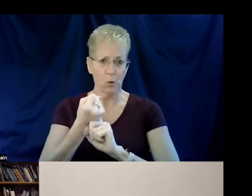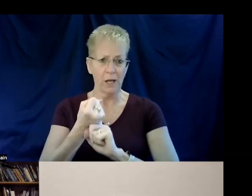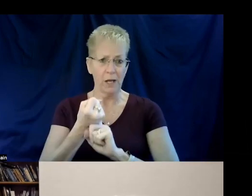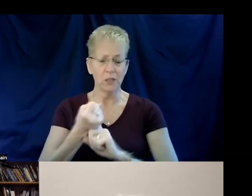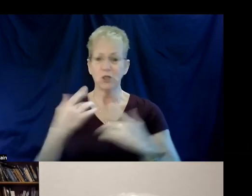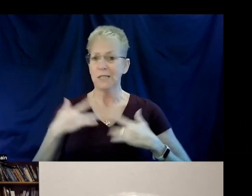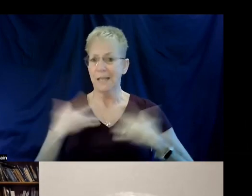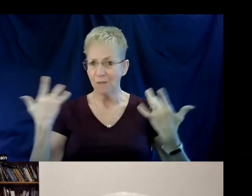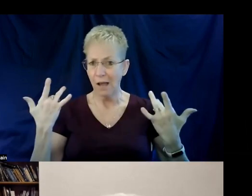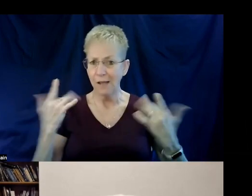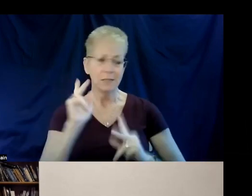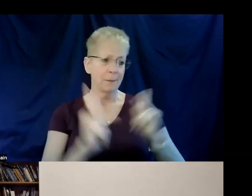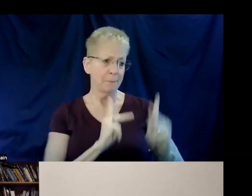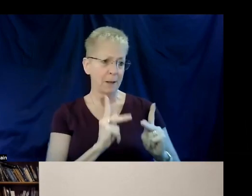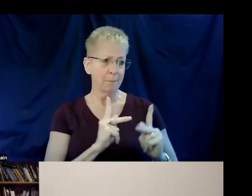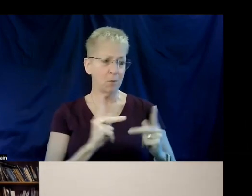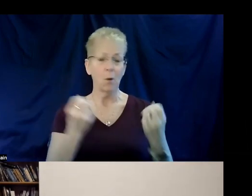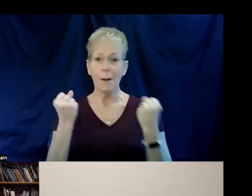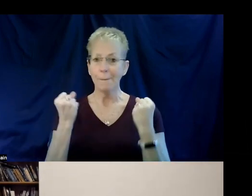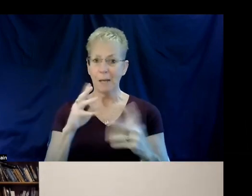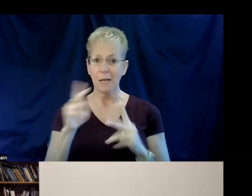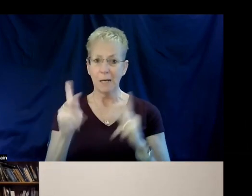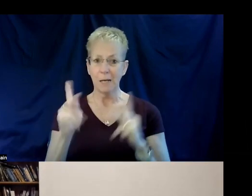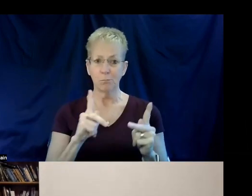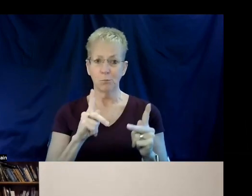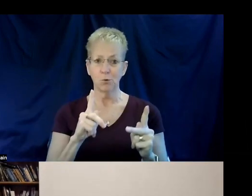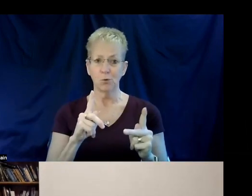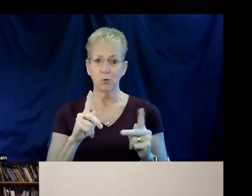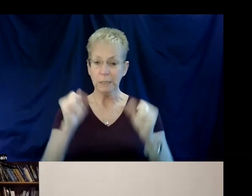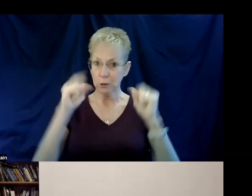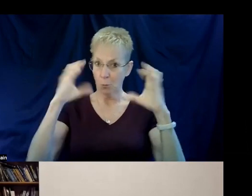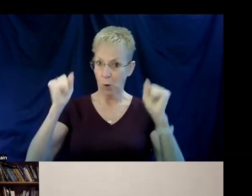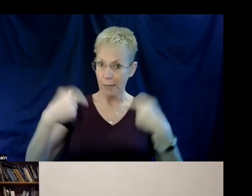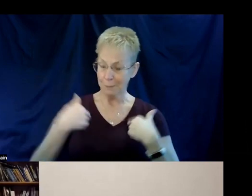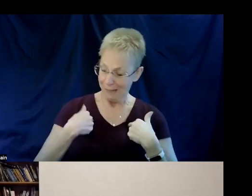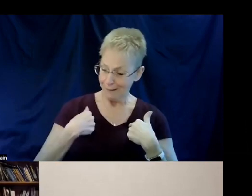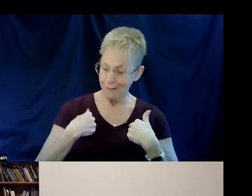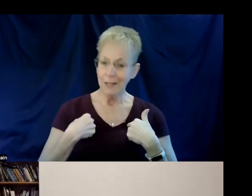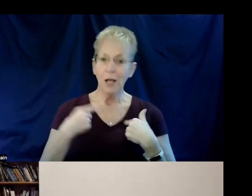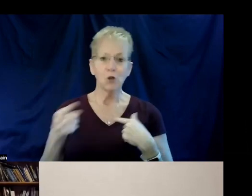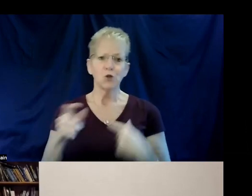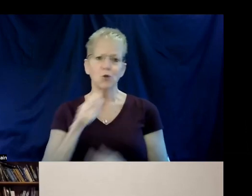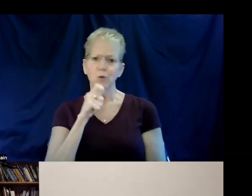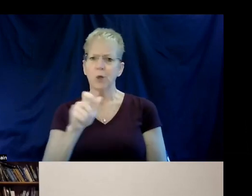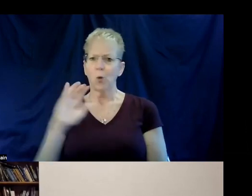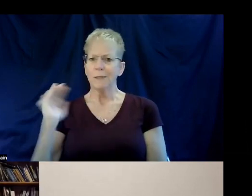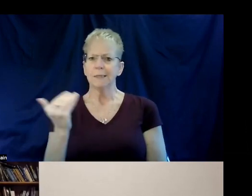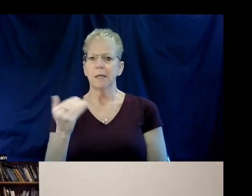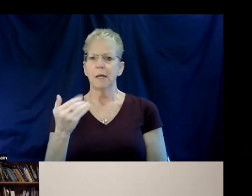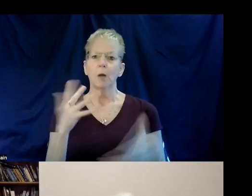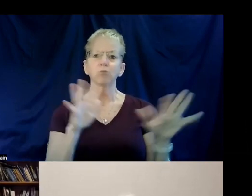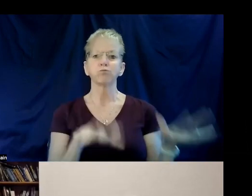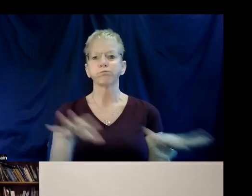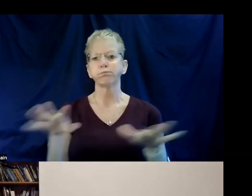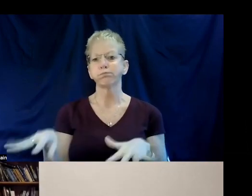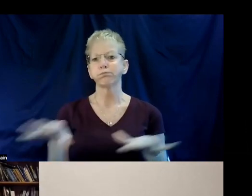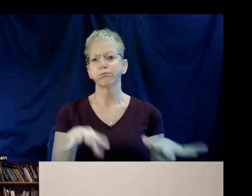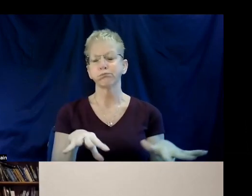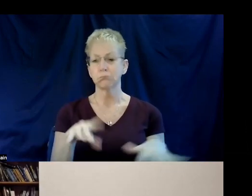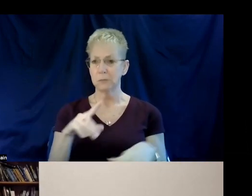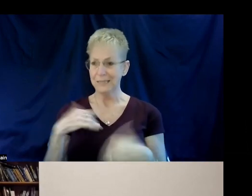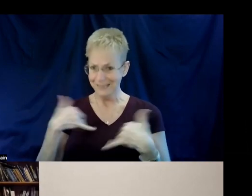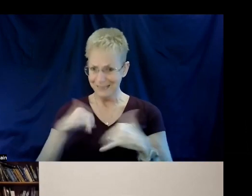events and people, many of which at least are surprising to me, that you don't seem to do that. It's very